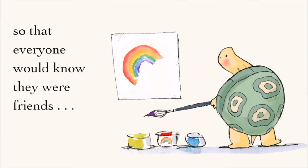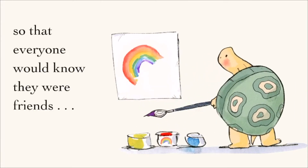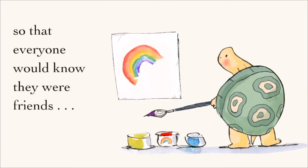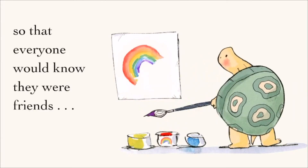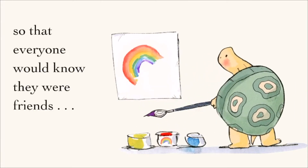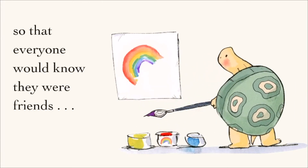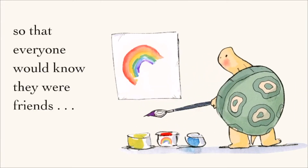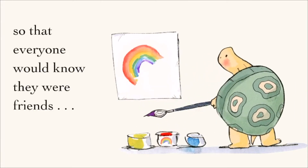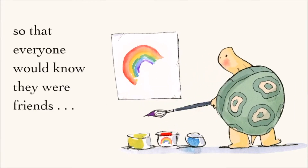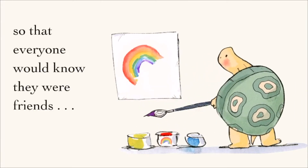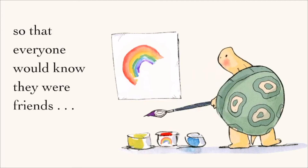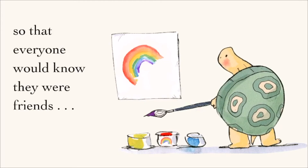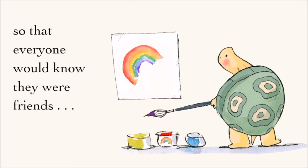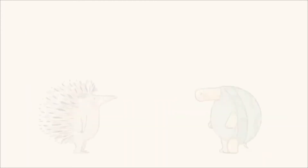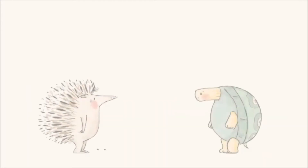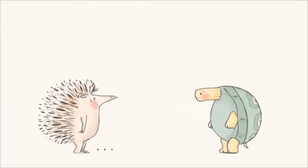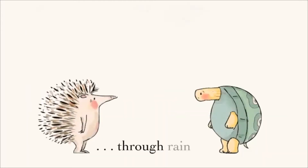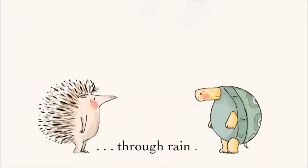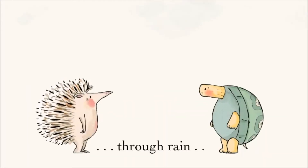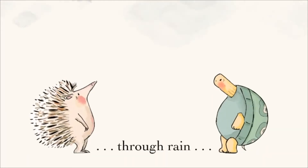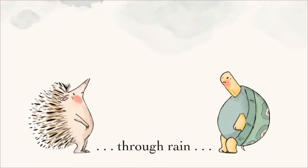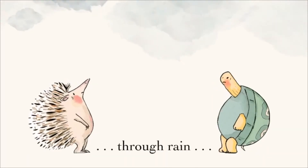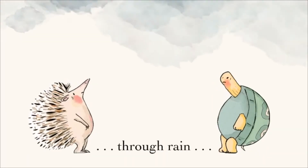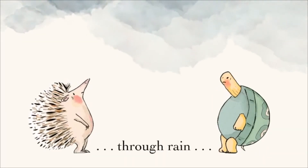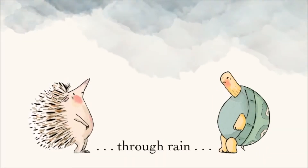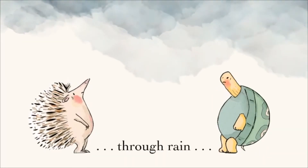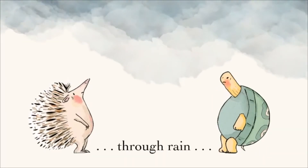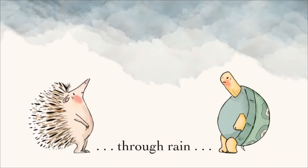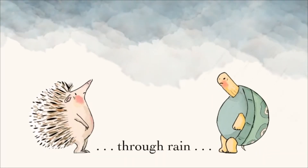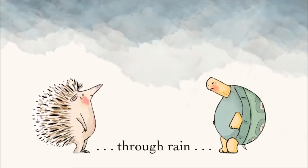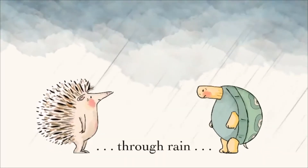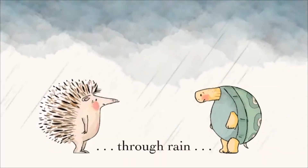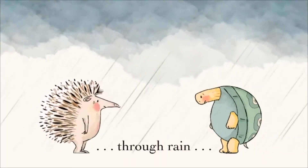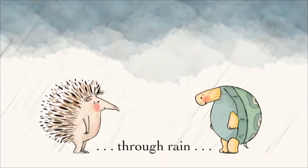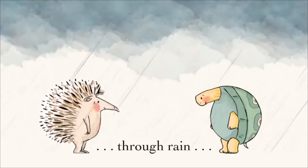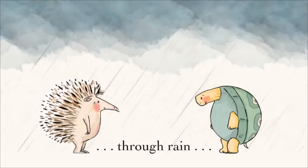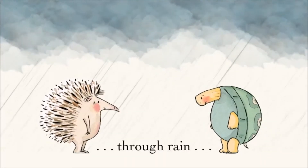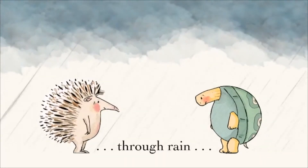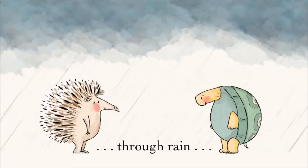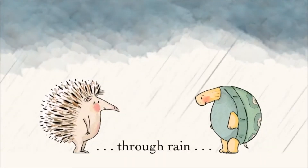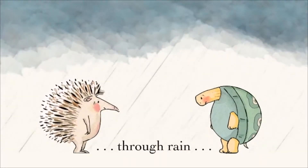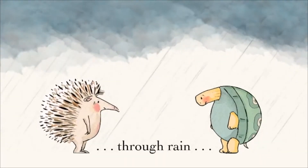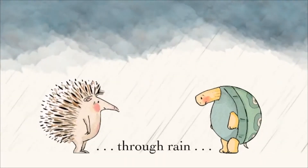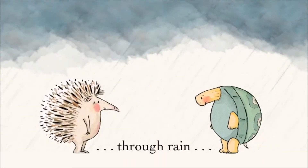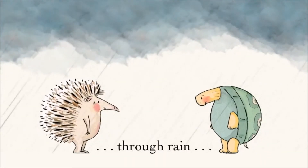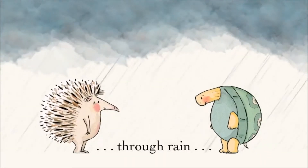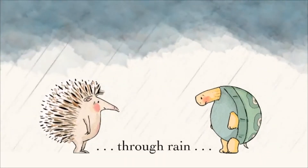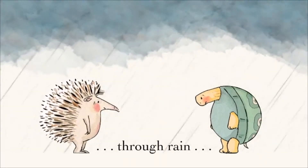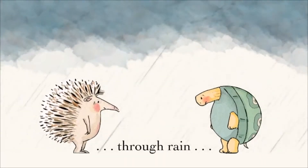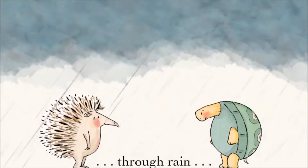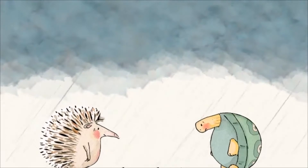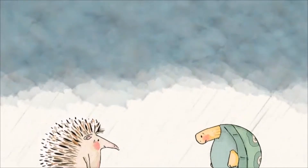that everyone would know they were friends. Through rain